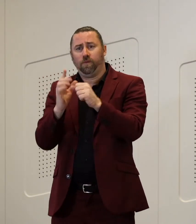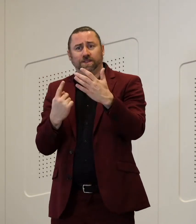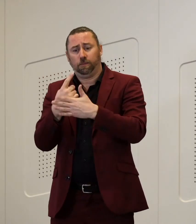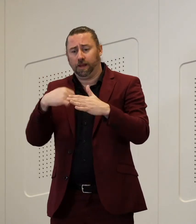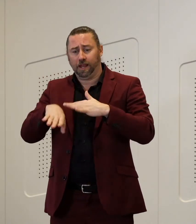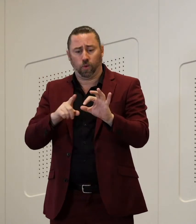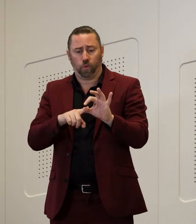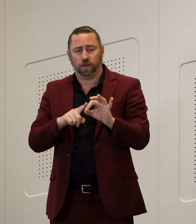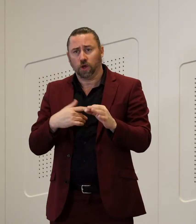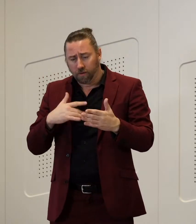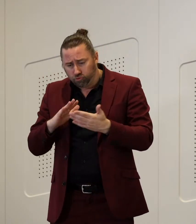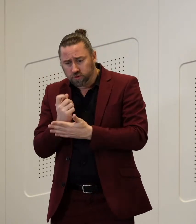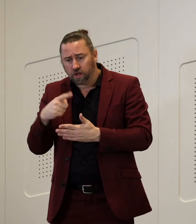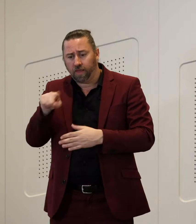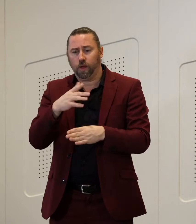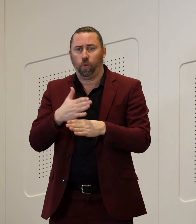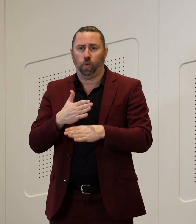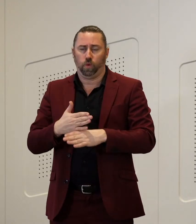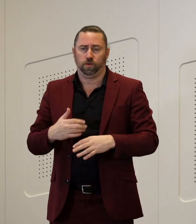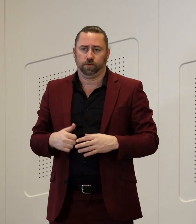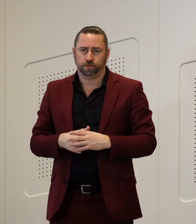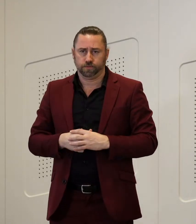work.